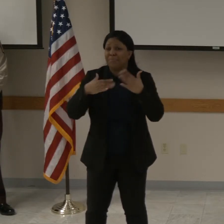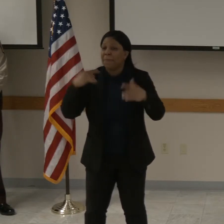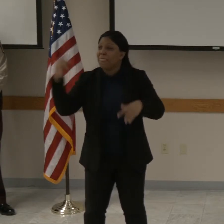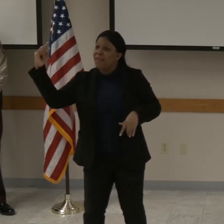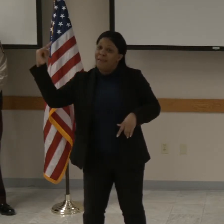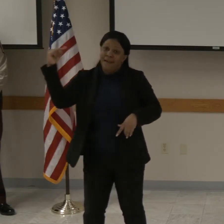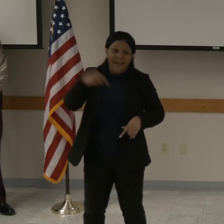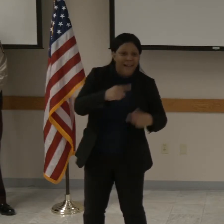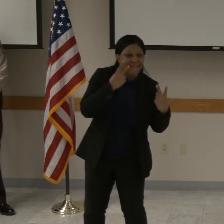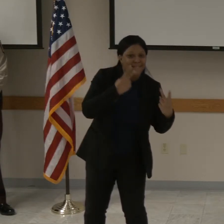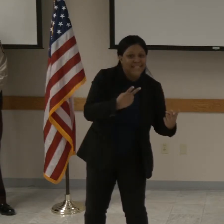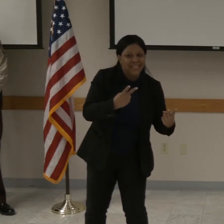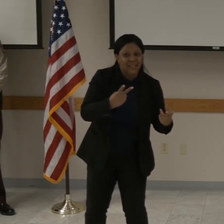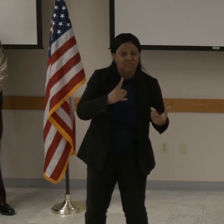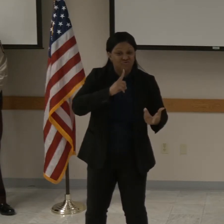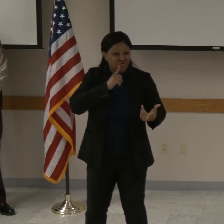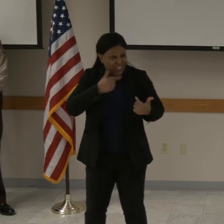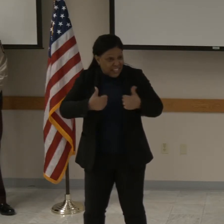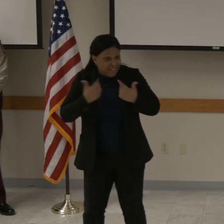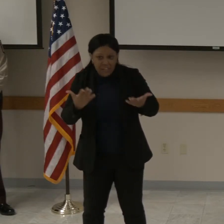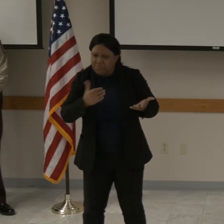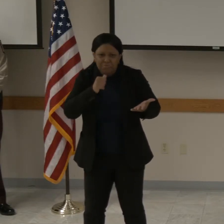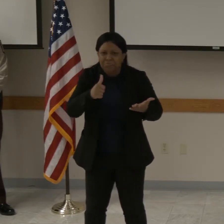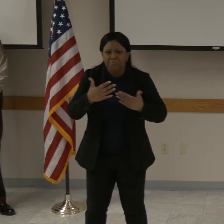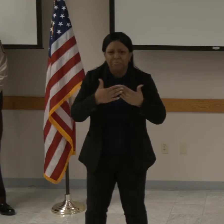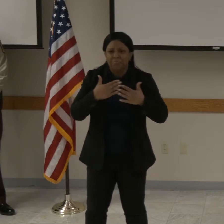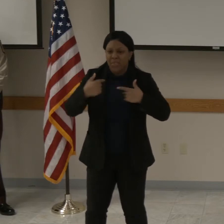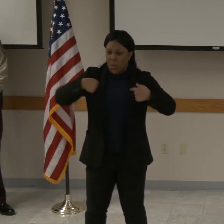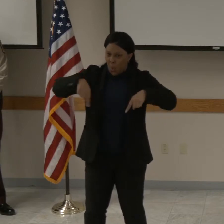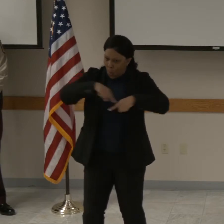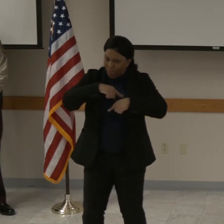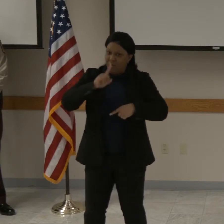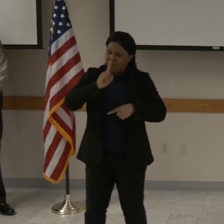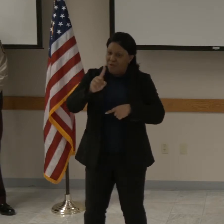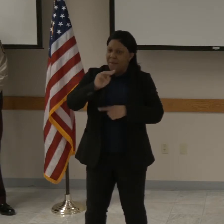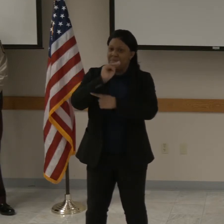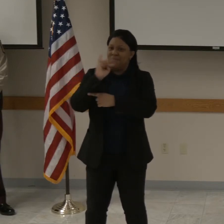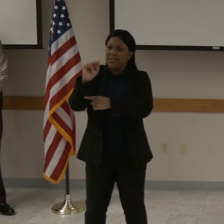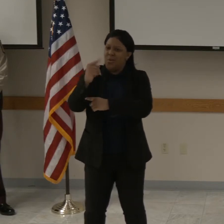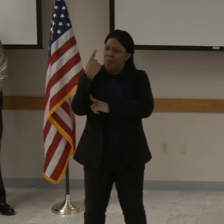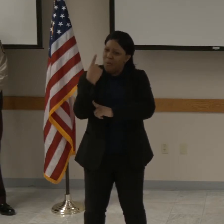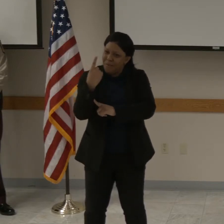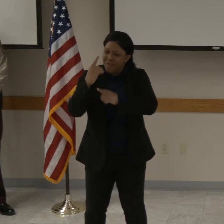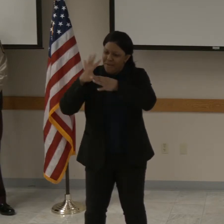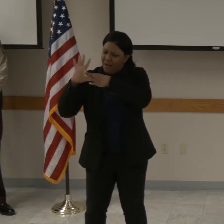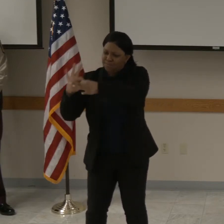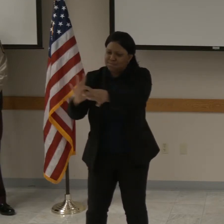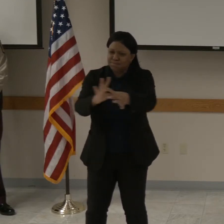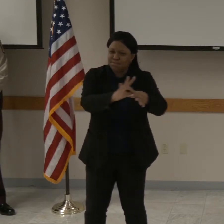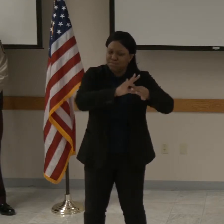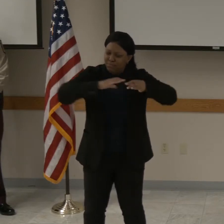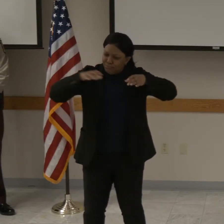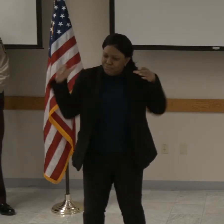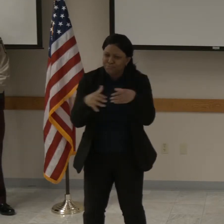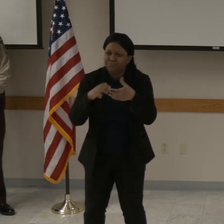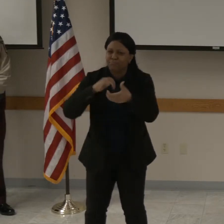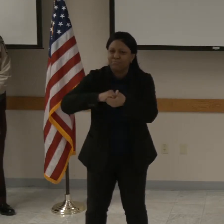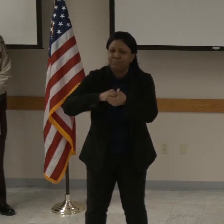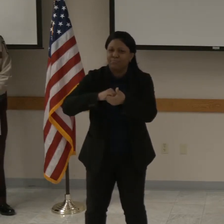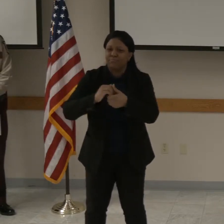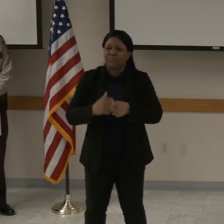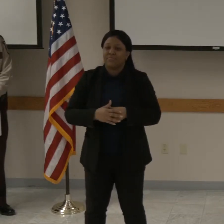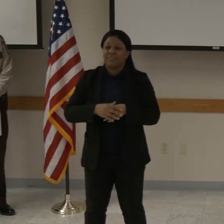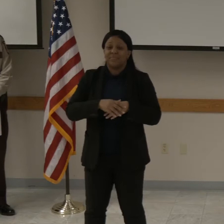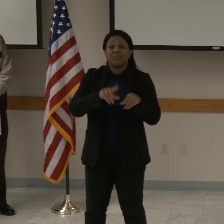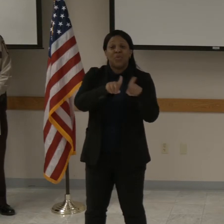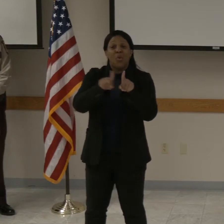need to pull together to make this happen. So this is a one Minnesota Unified Command approach. It's also important to think of a plan